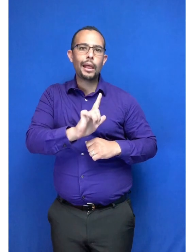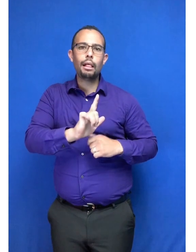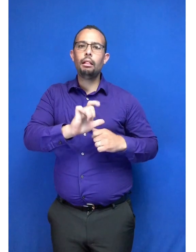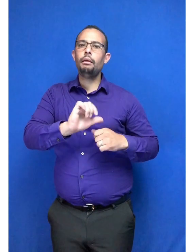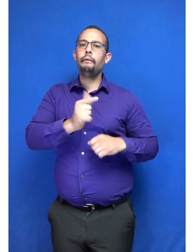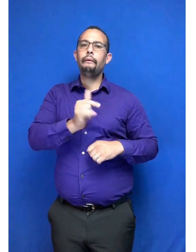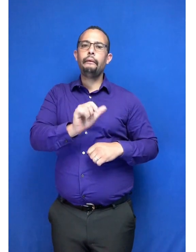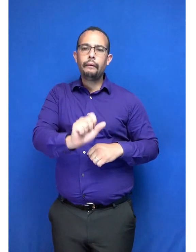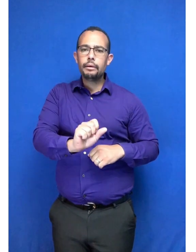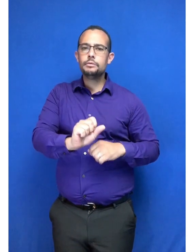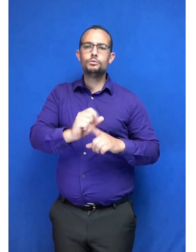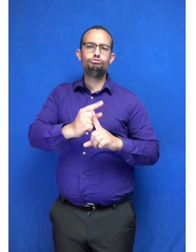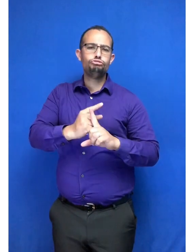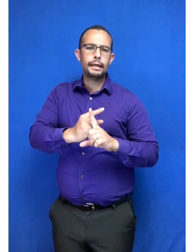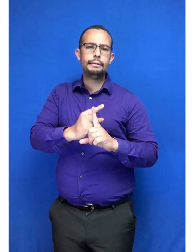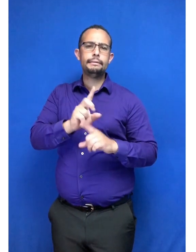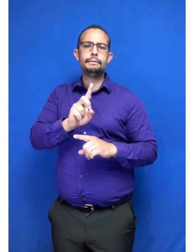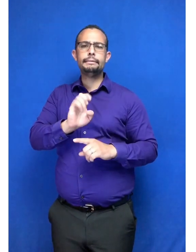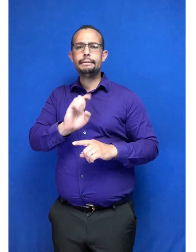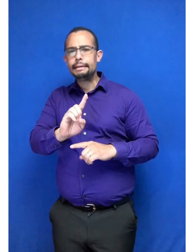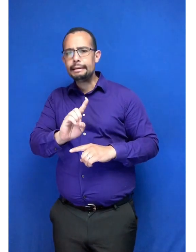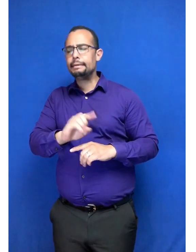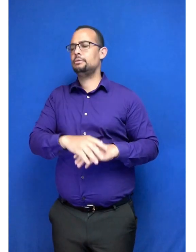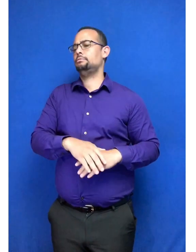deeds, copies of recent tax returns.